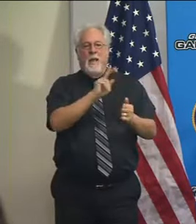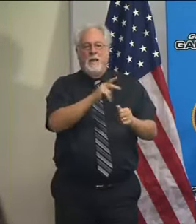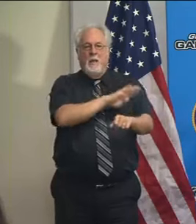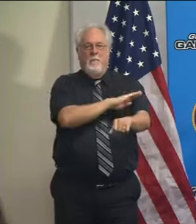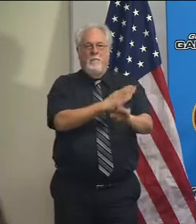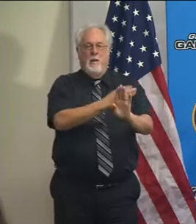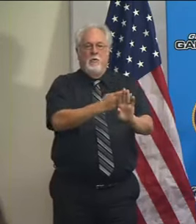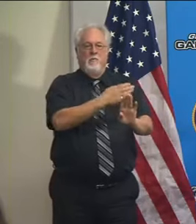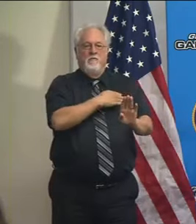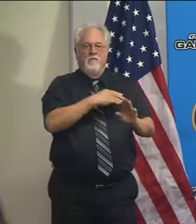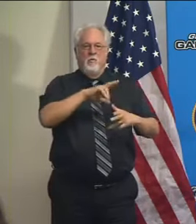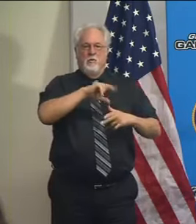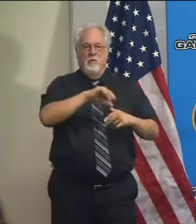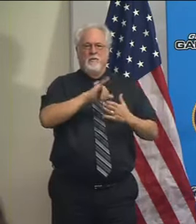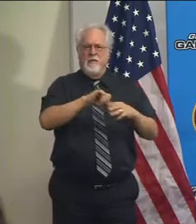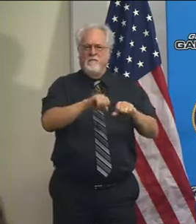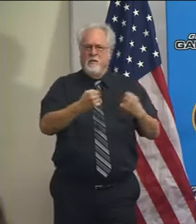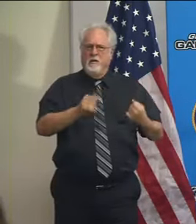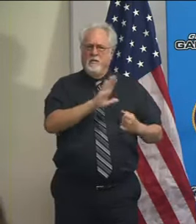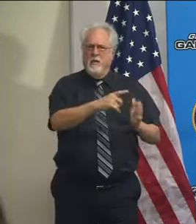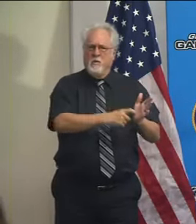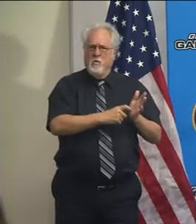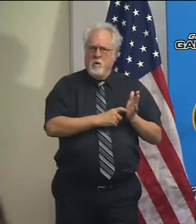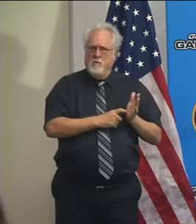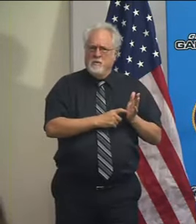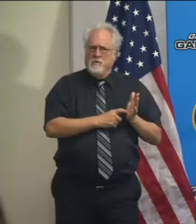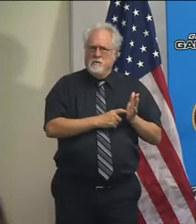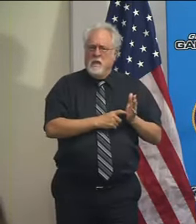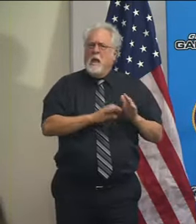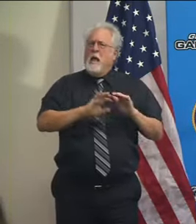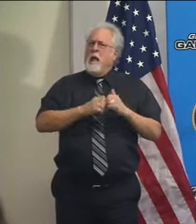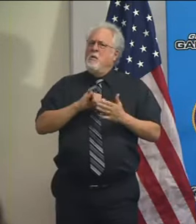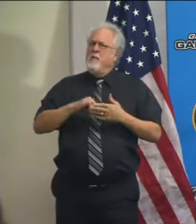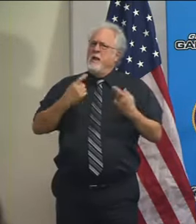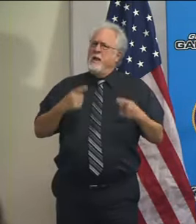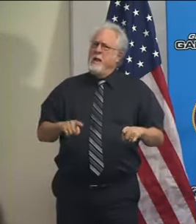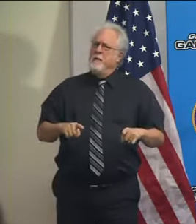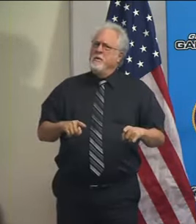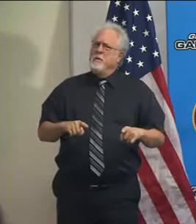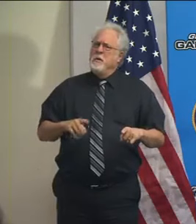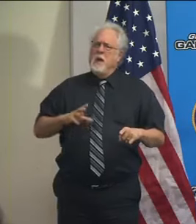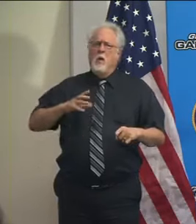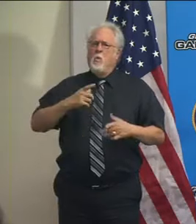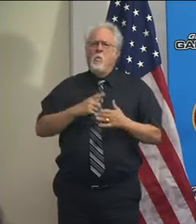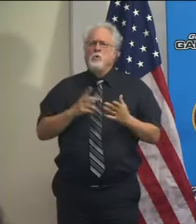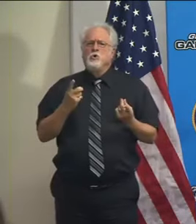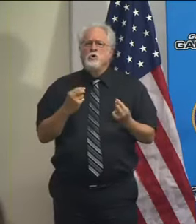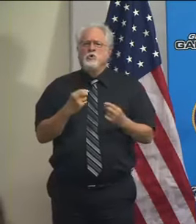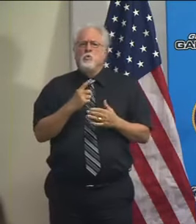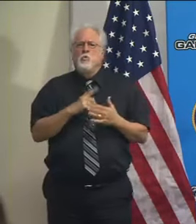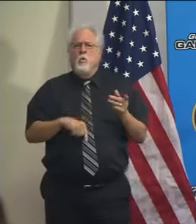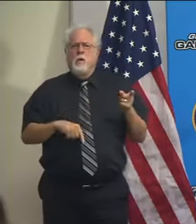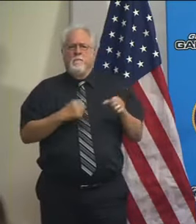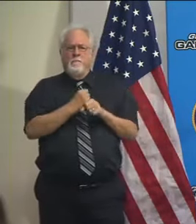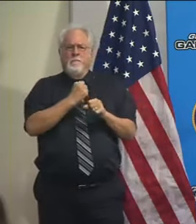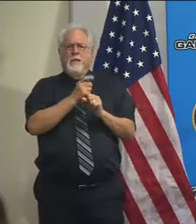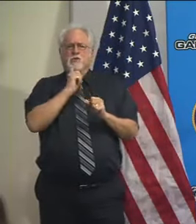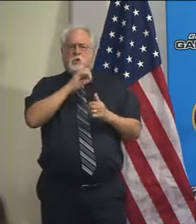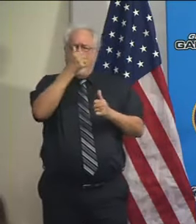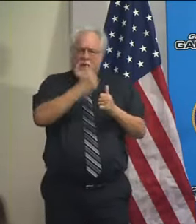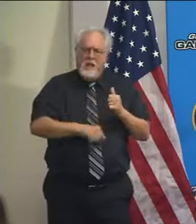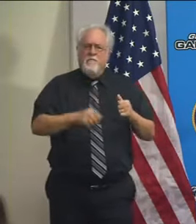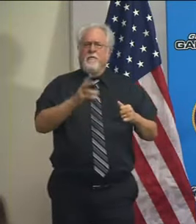the storm, which is a violation of their requirements. How does that happen, and what's being done to make sure that every water facility